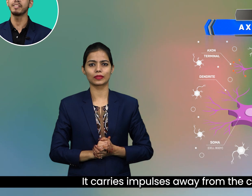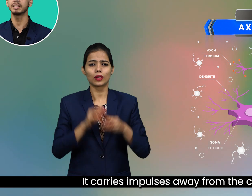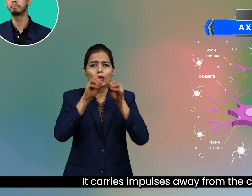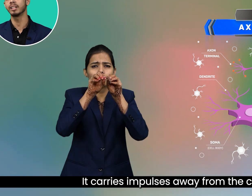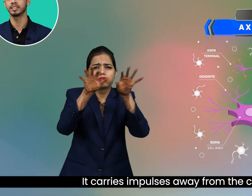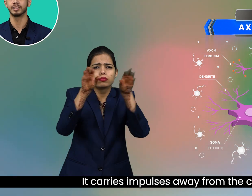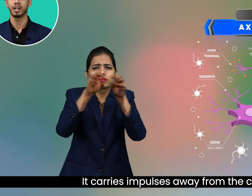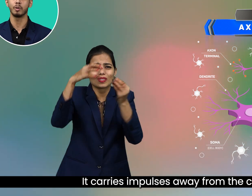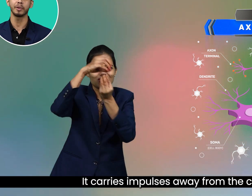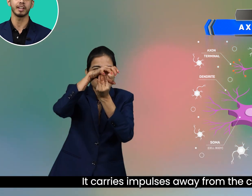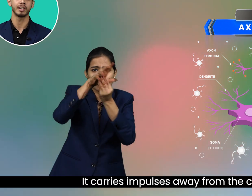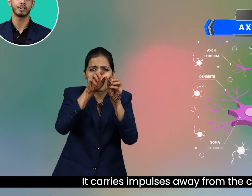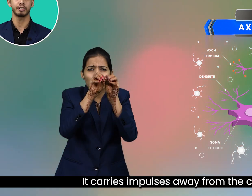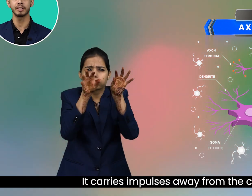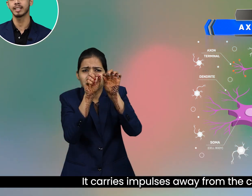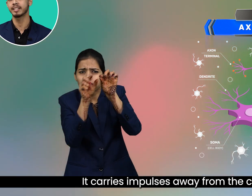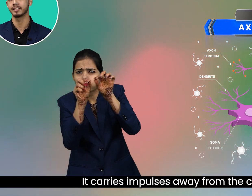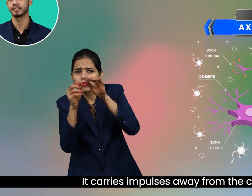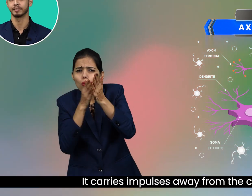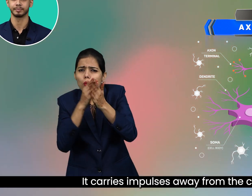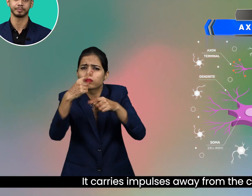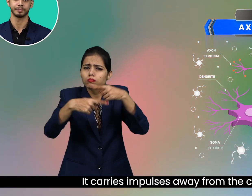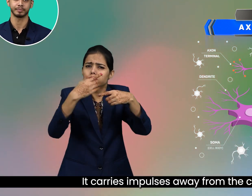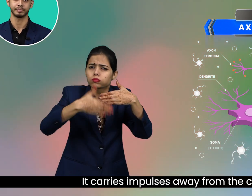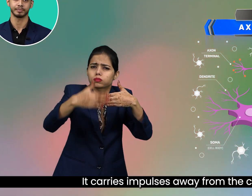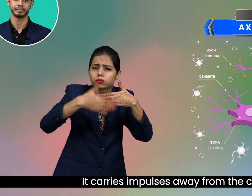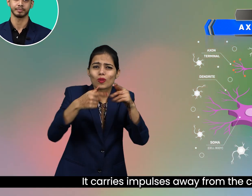It carries impulses away from the cyton.